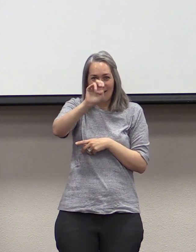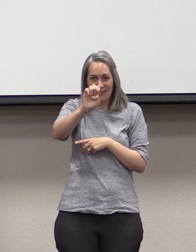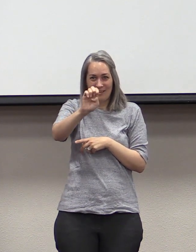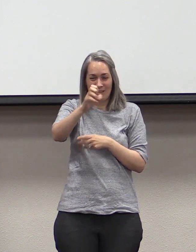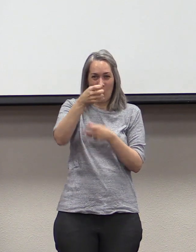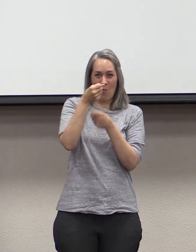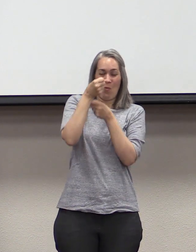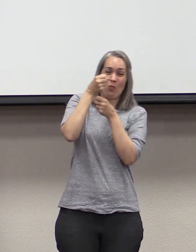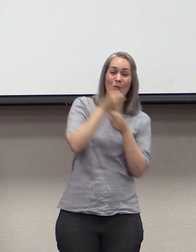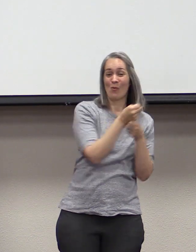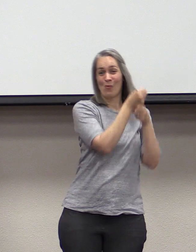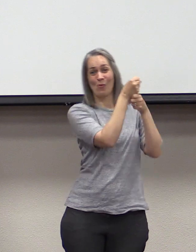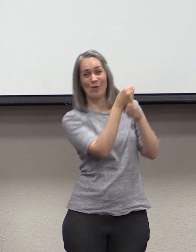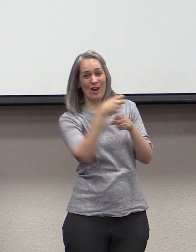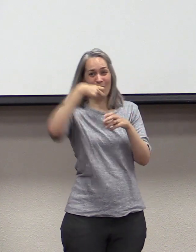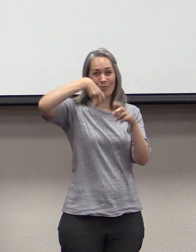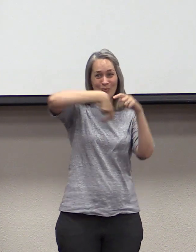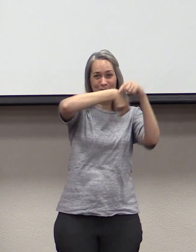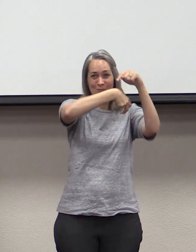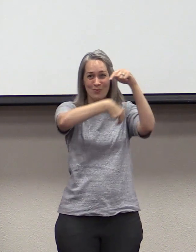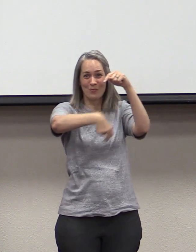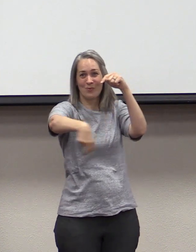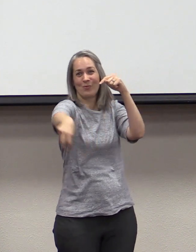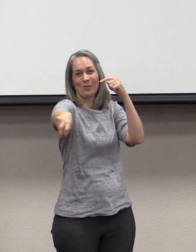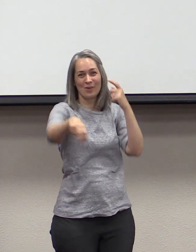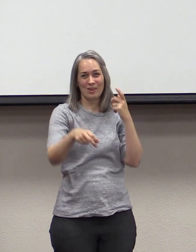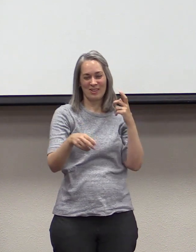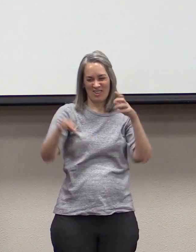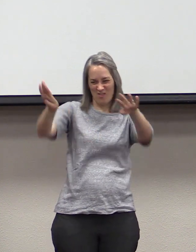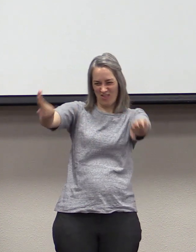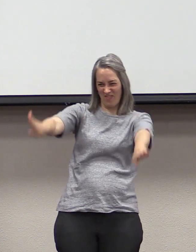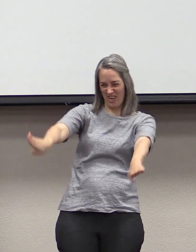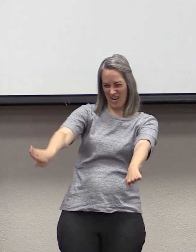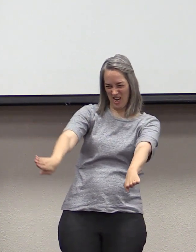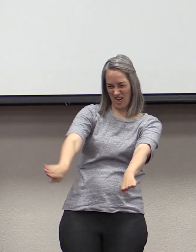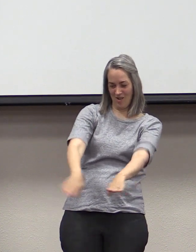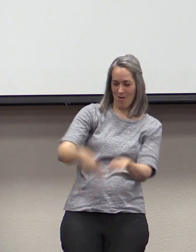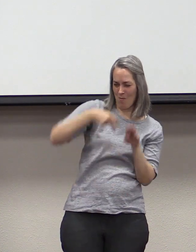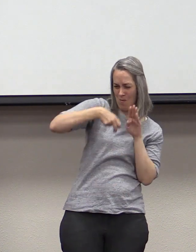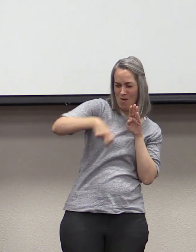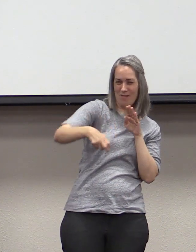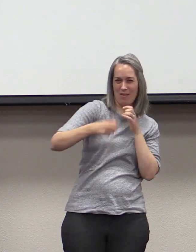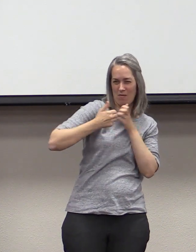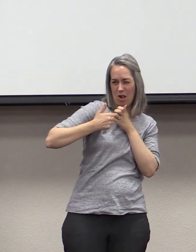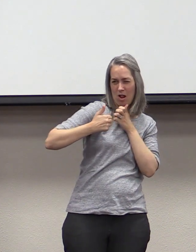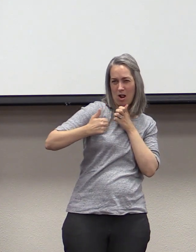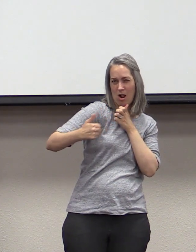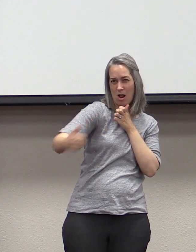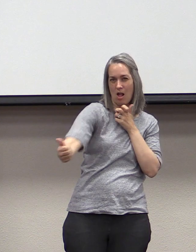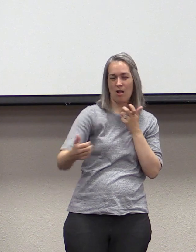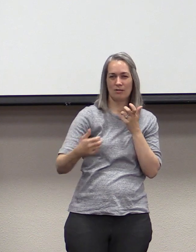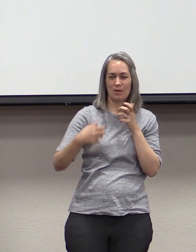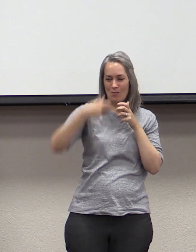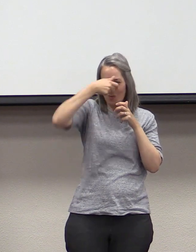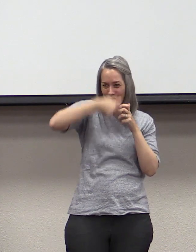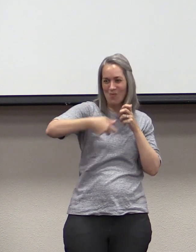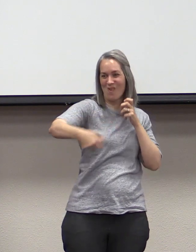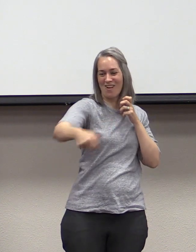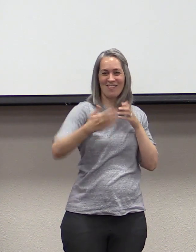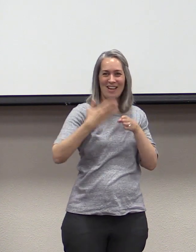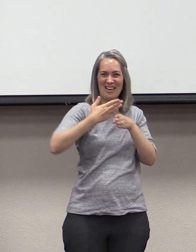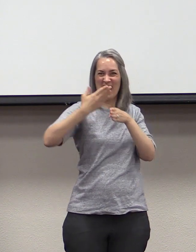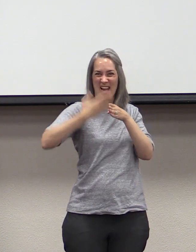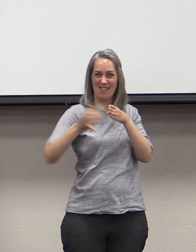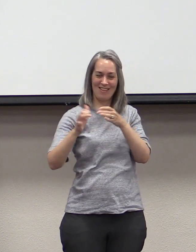this ravine. And it was kind of the reward. It was the ending